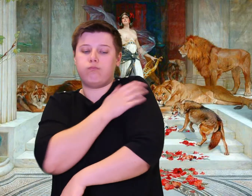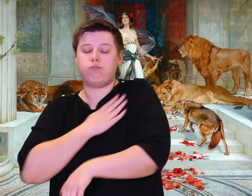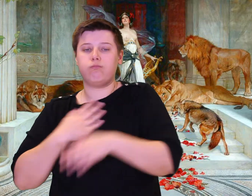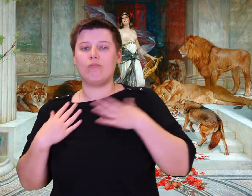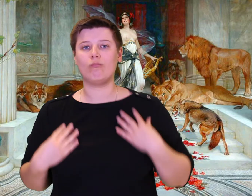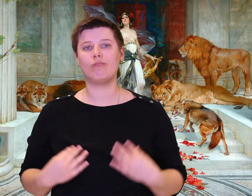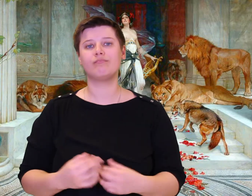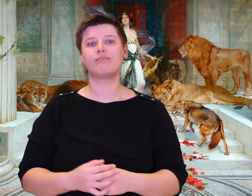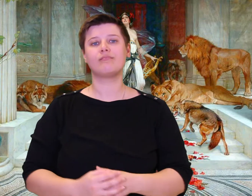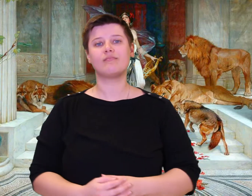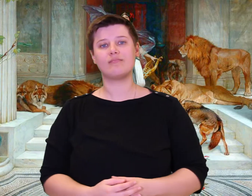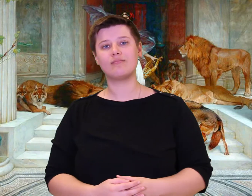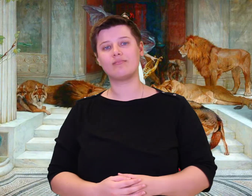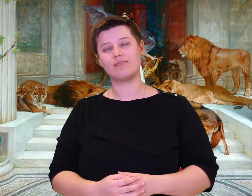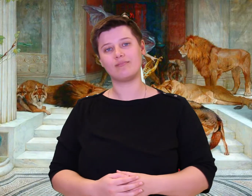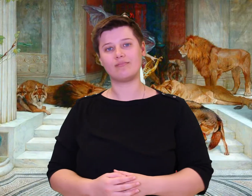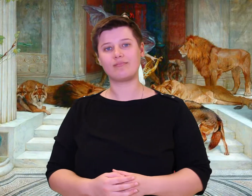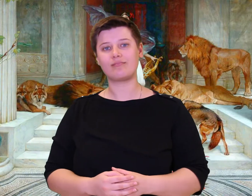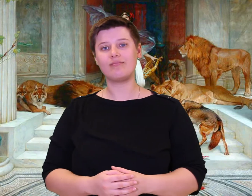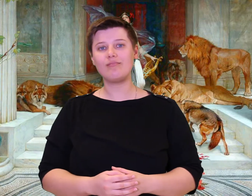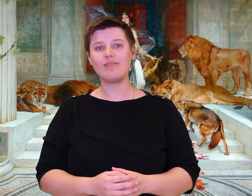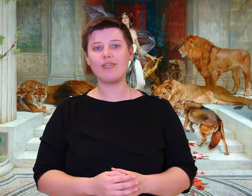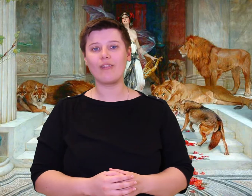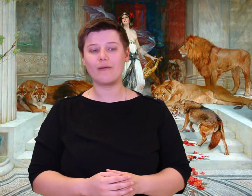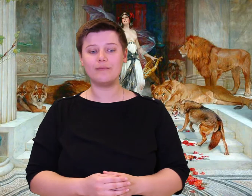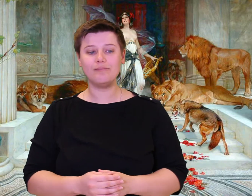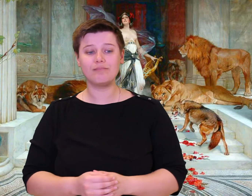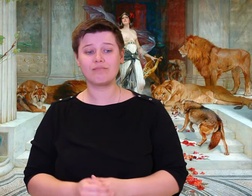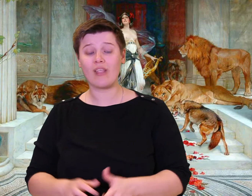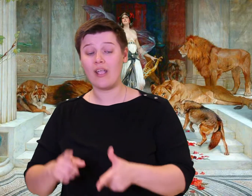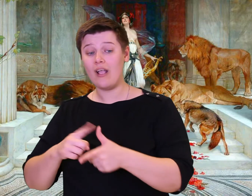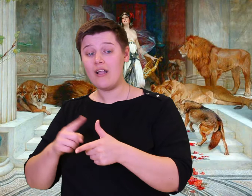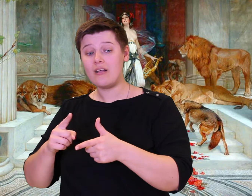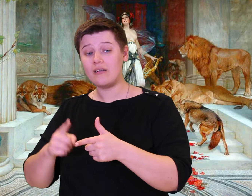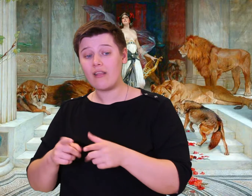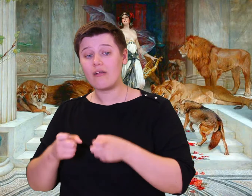So they went up, away from ship and shore.